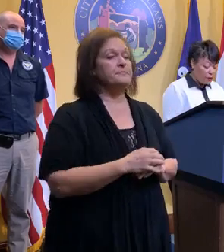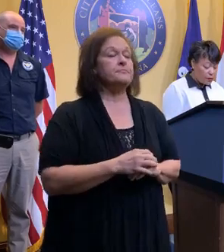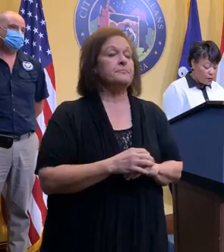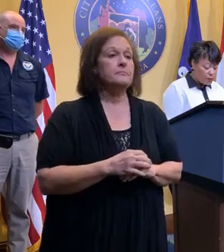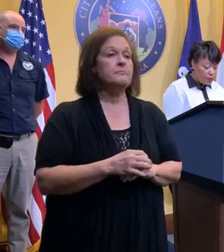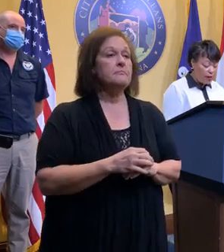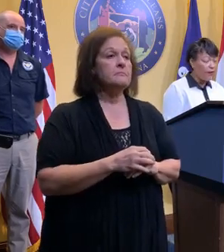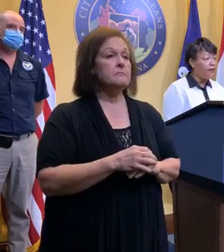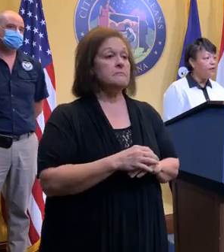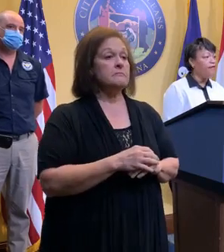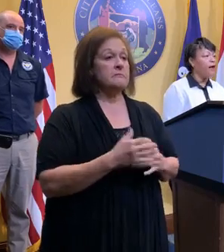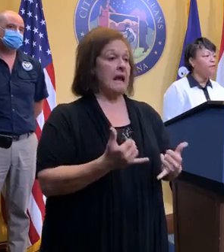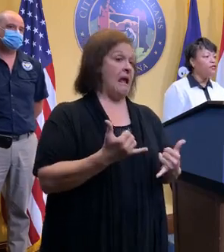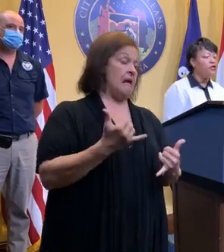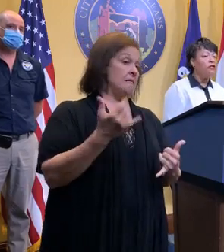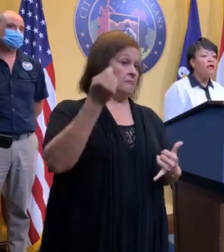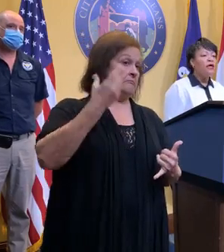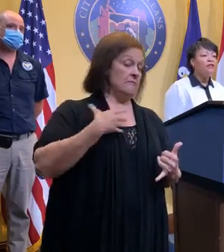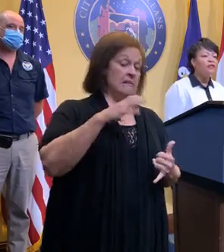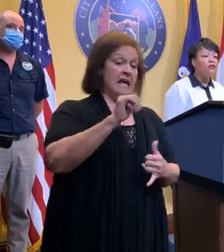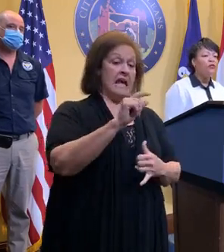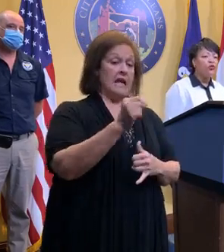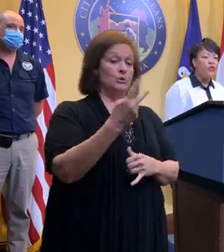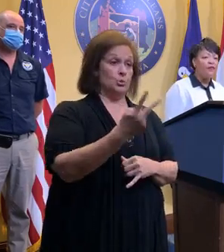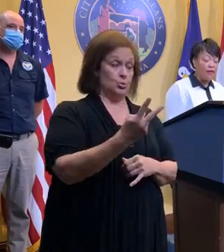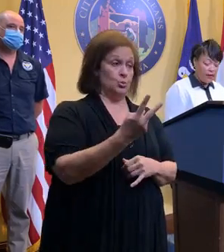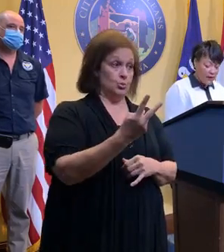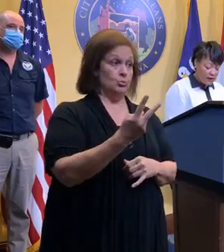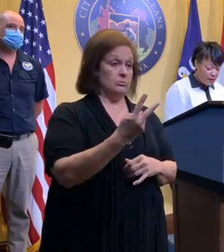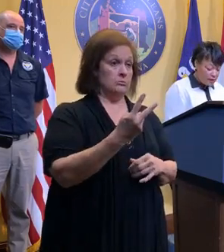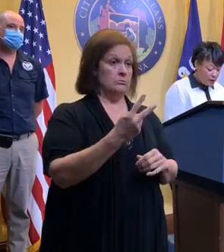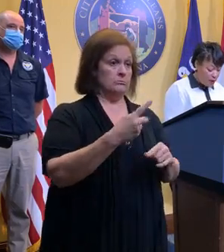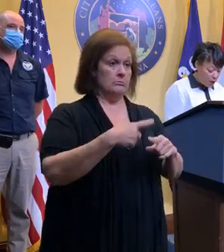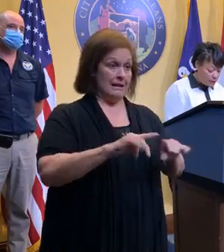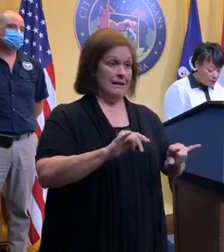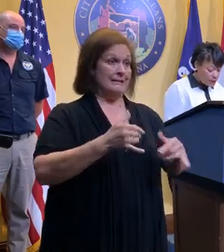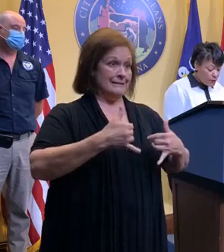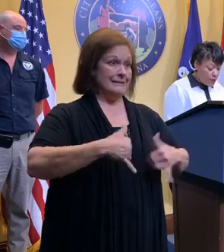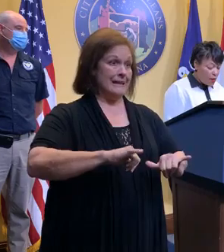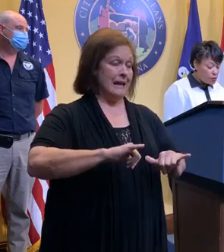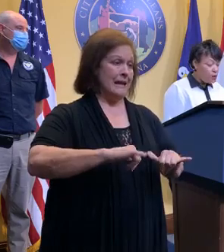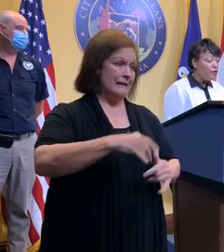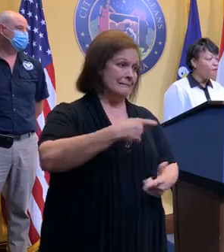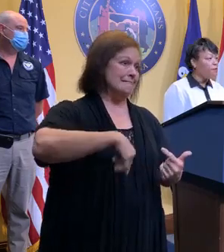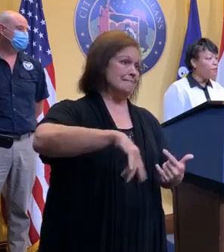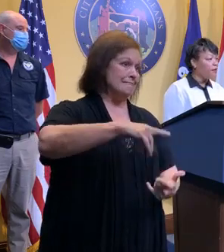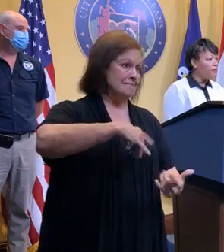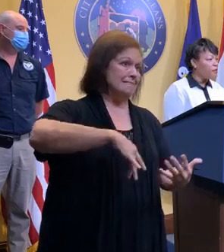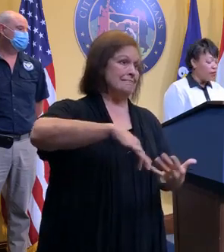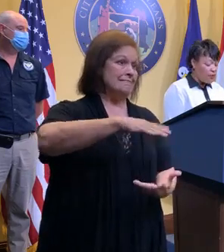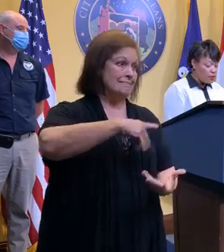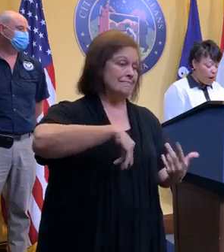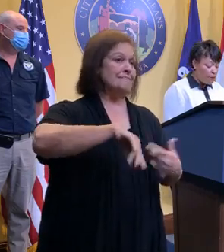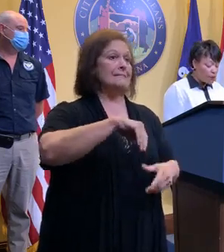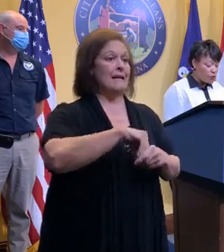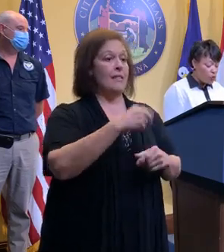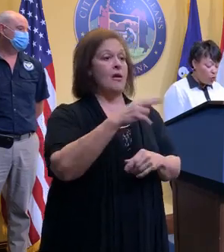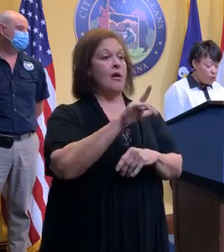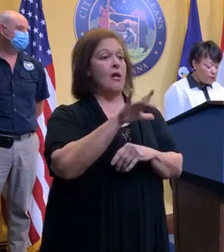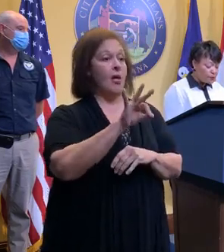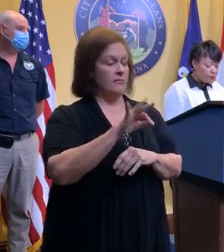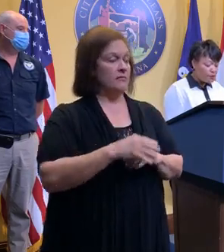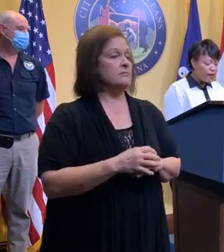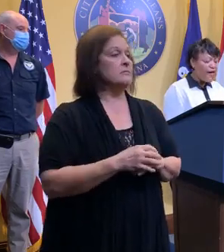Currently a Category 2, and again, as I mentioned, is still strengthening in the Gulf. We have been placed on a